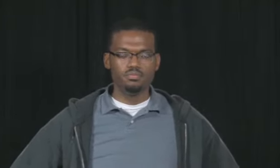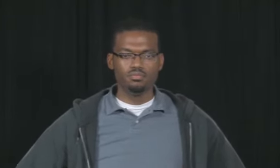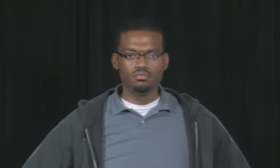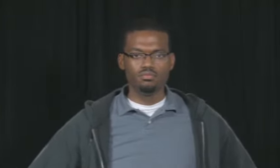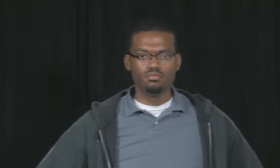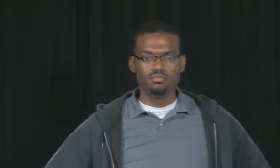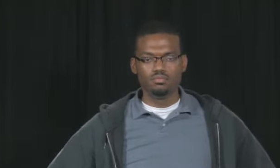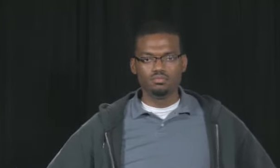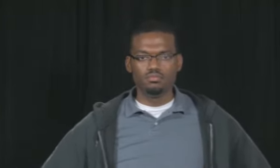great creative